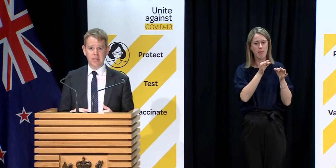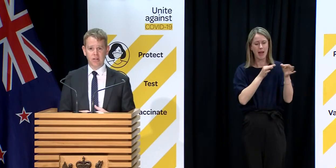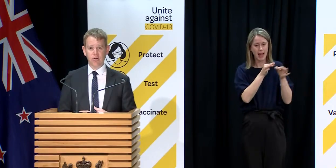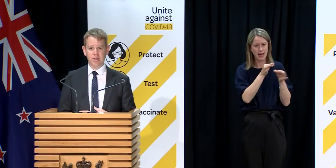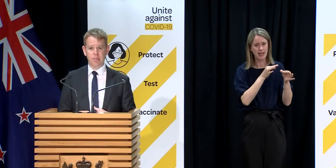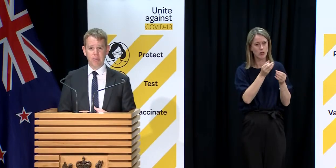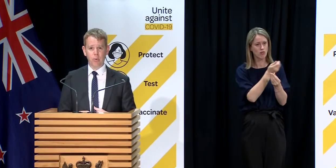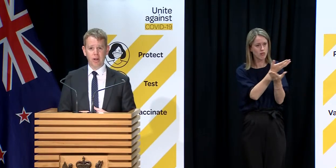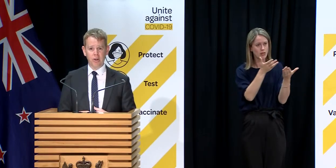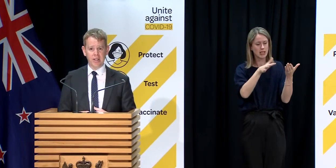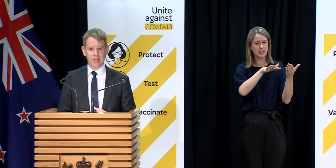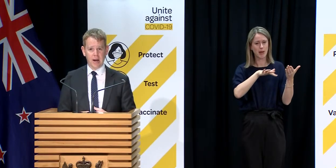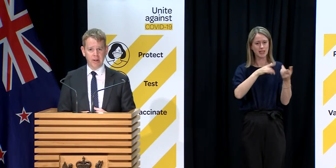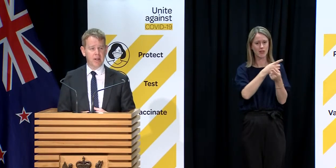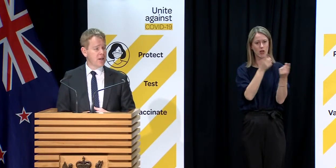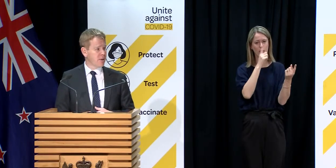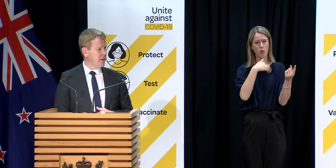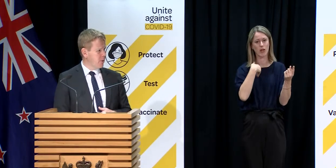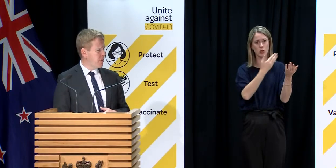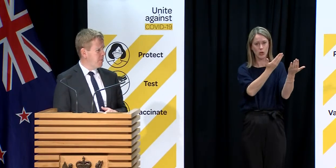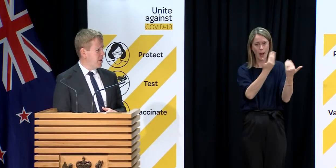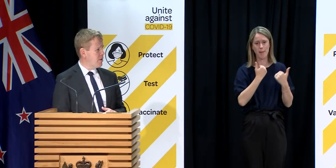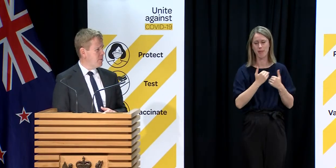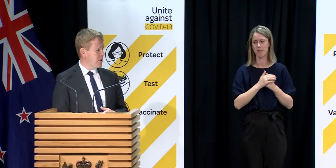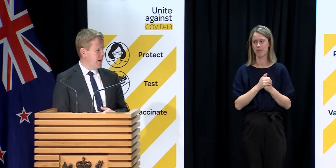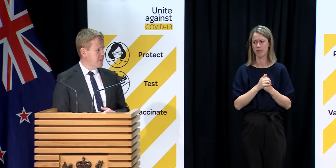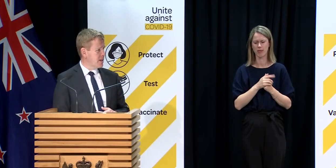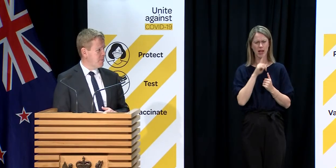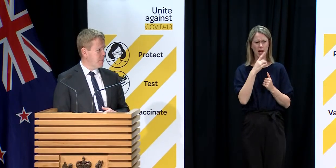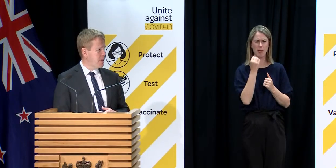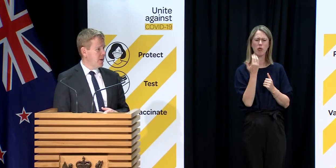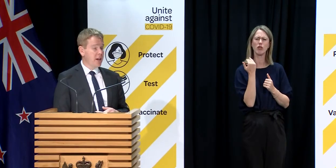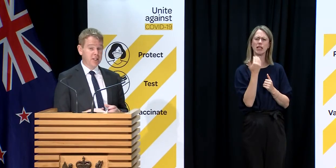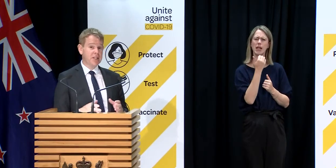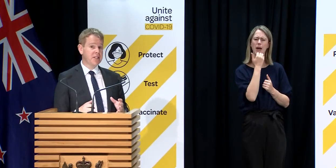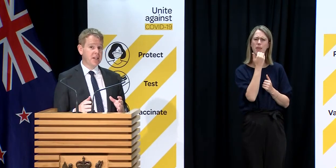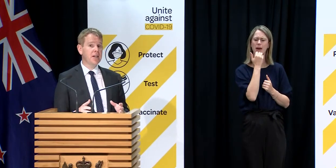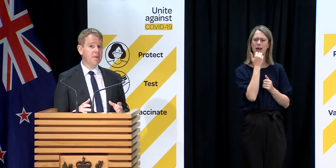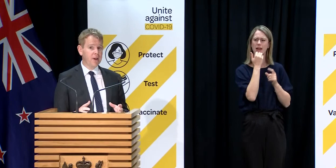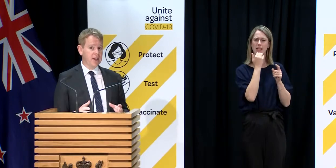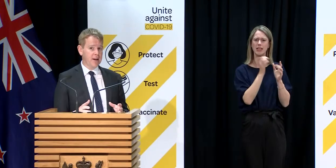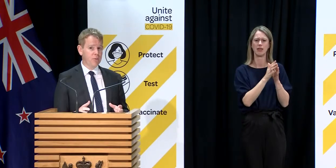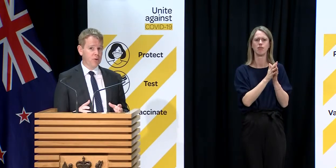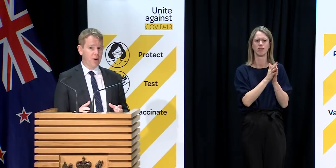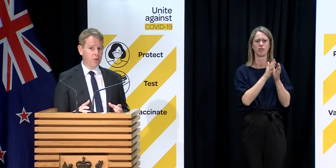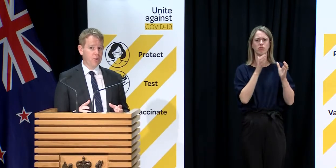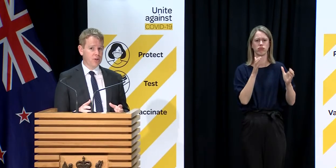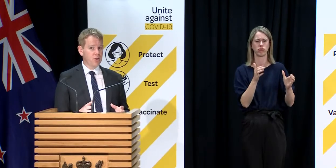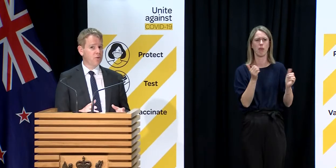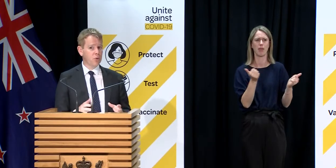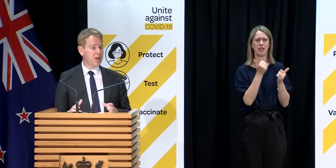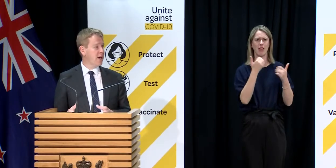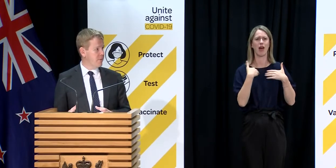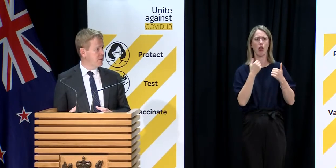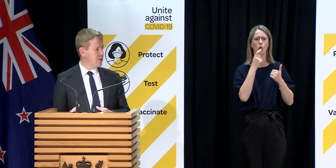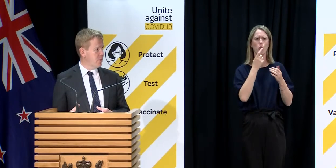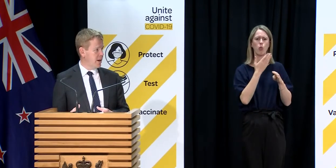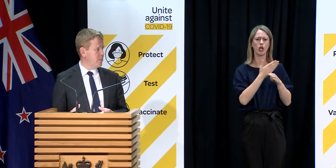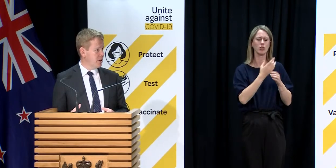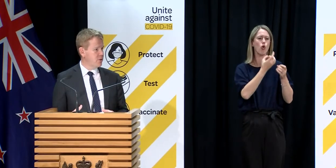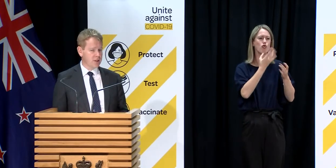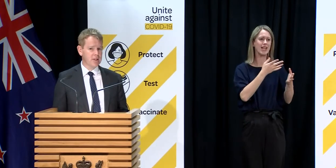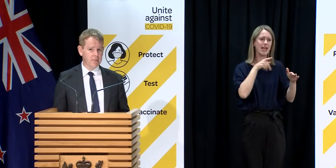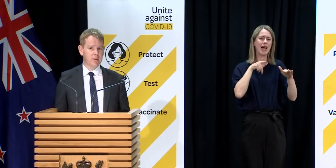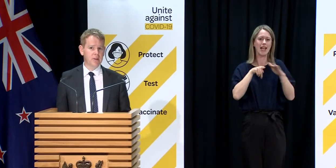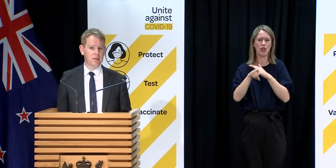those spaces across the people we know need to come in. But I think I can't remember the latest number, but it's a significant number of health workers who have already come in through